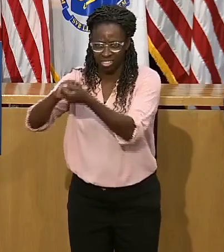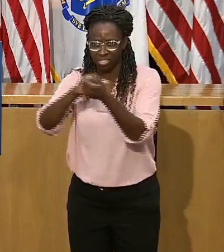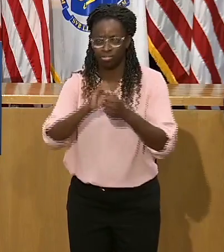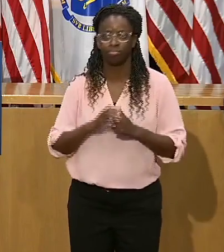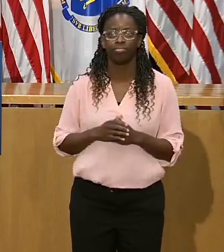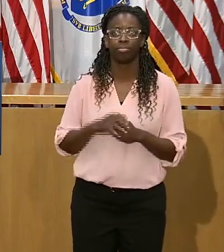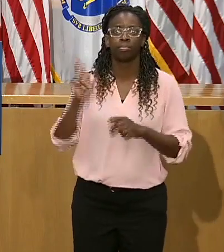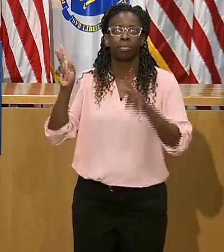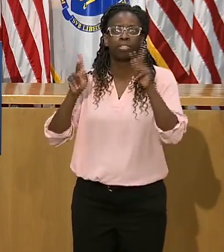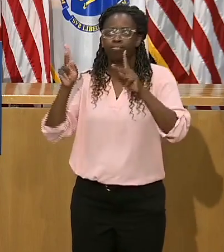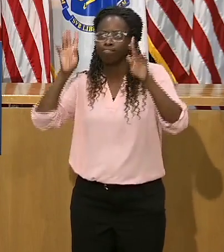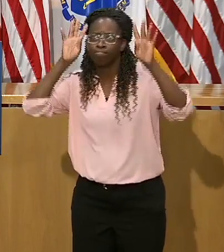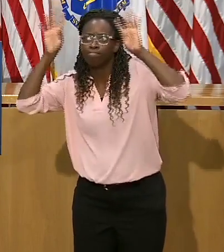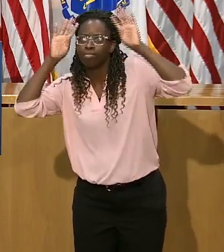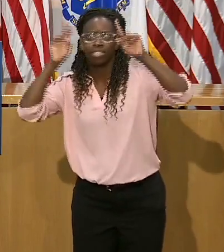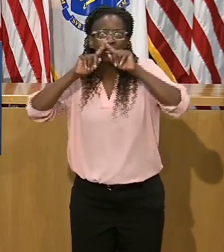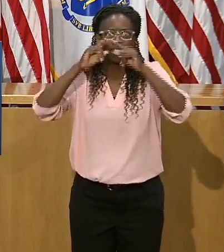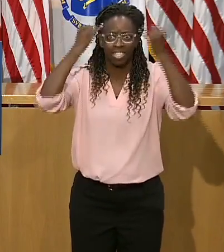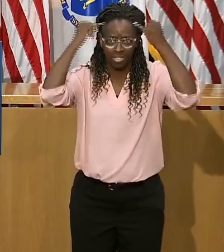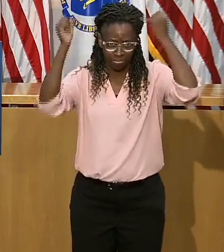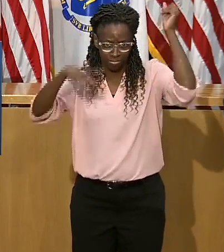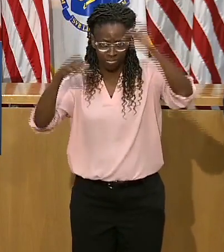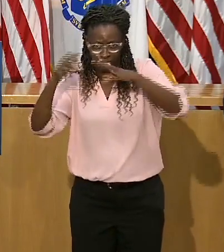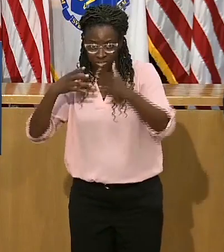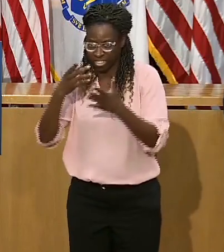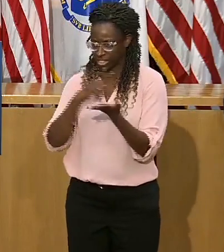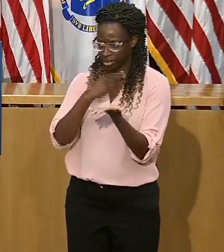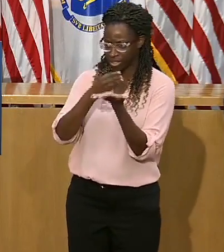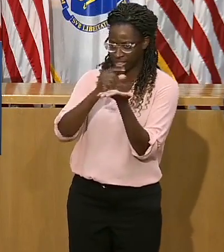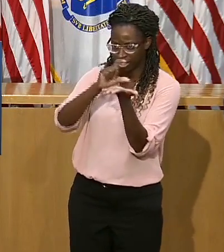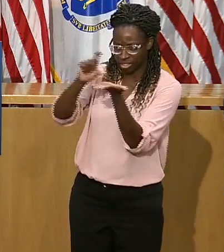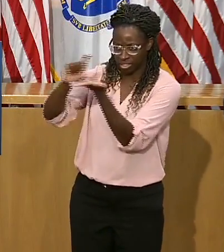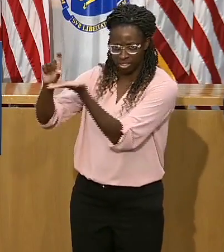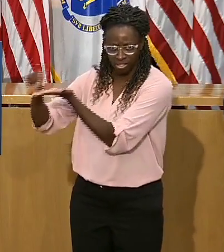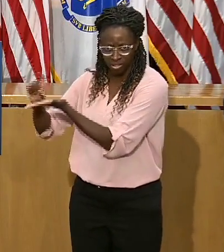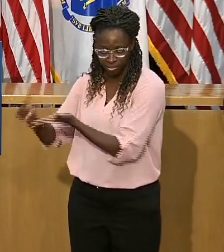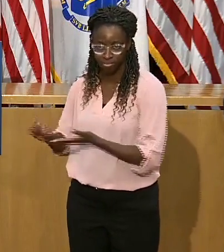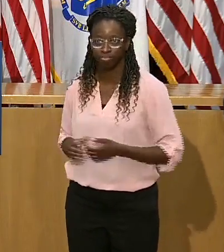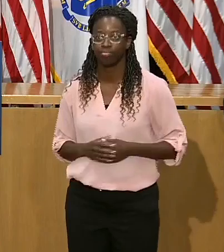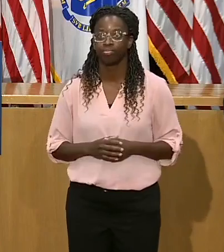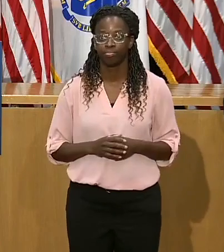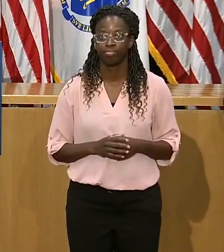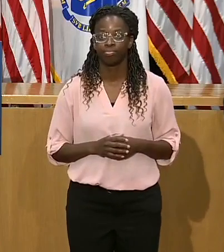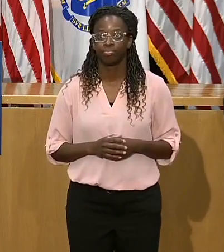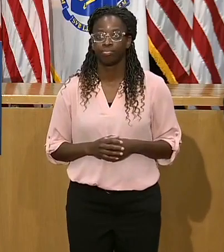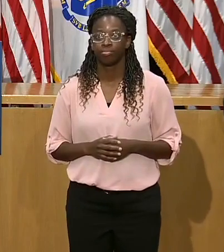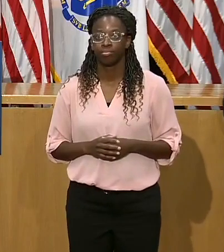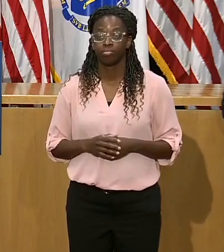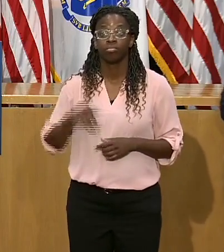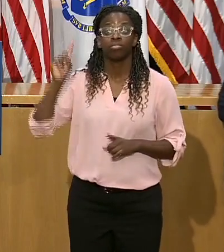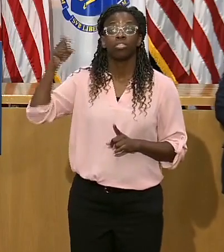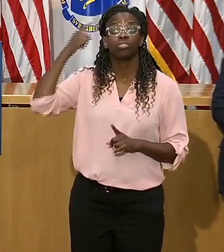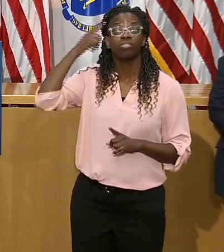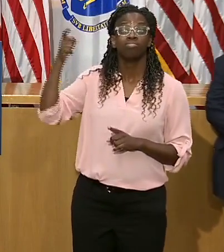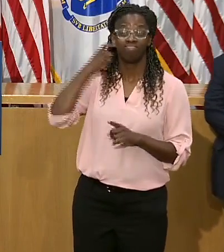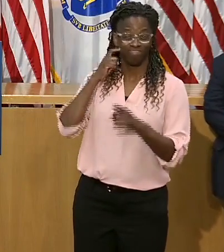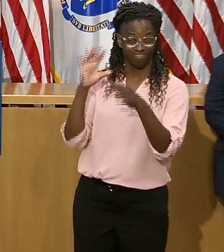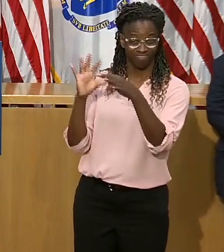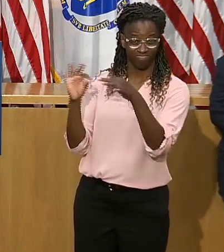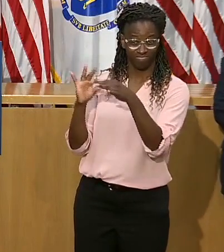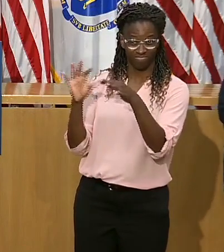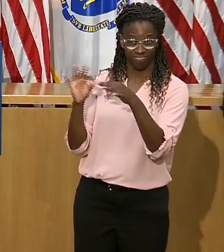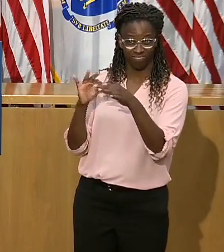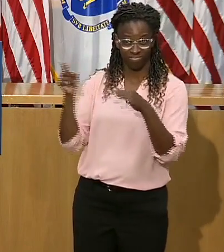about the downtowns and main streets pieces. Secretary Acosta will cover the workforce initiatives in a few minutes. But I'd like to